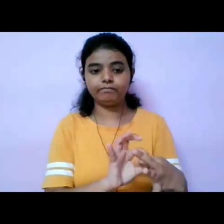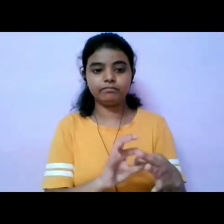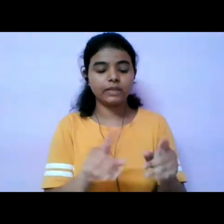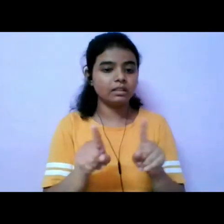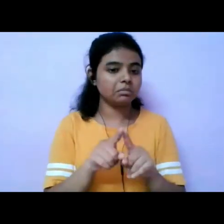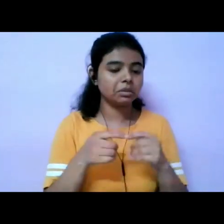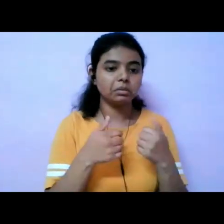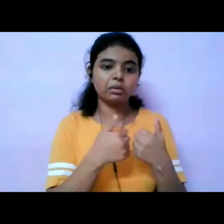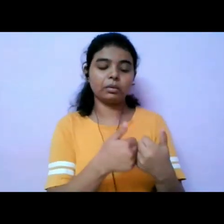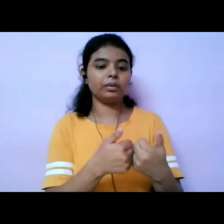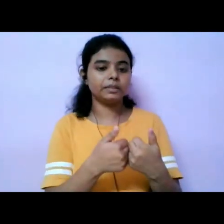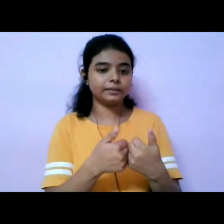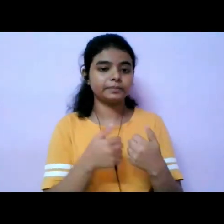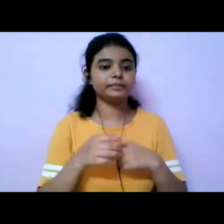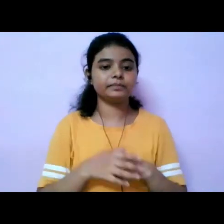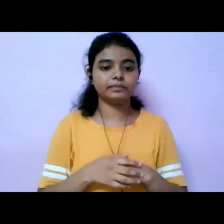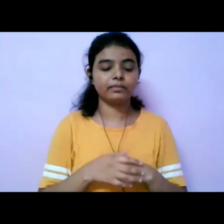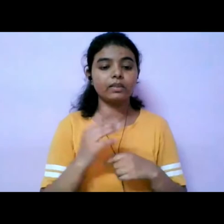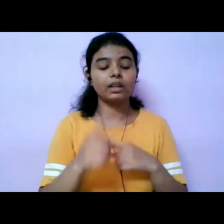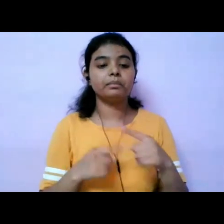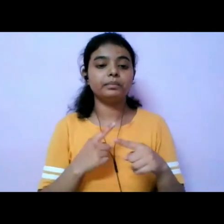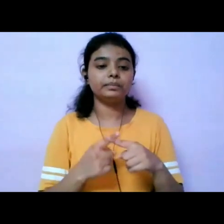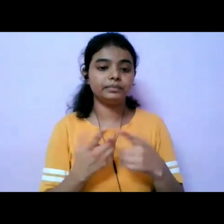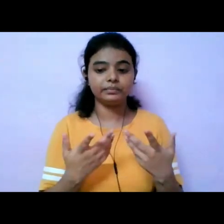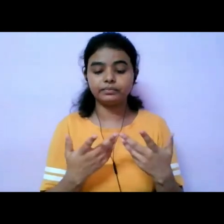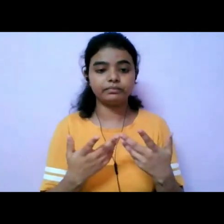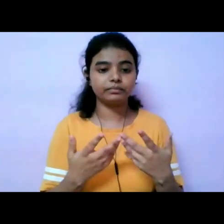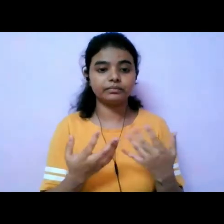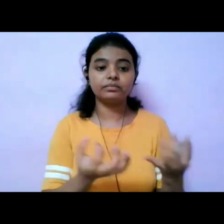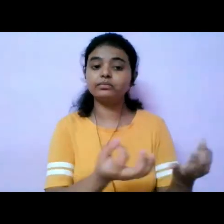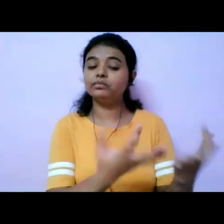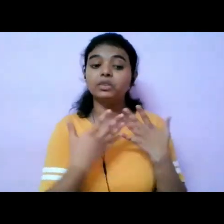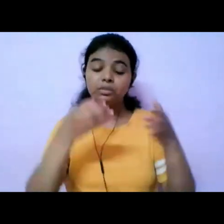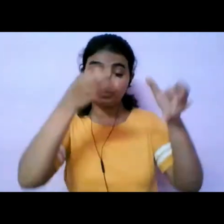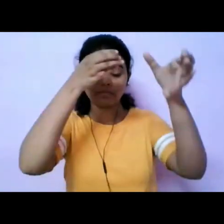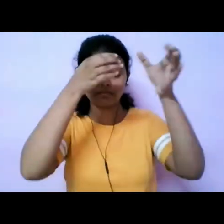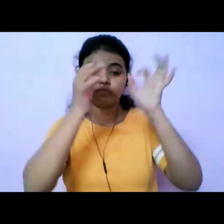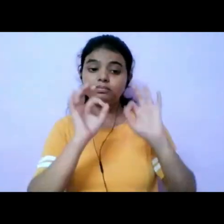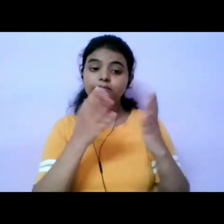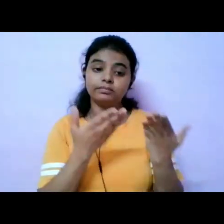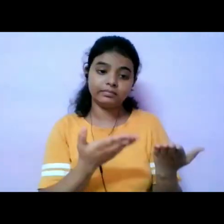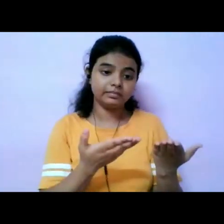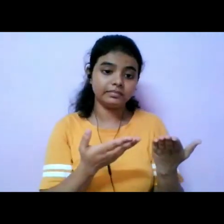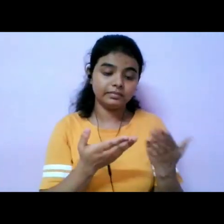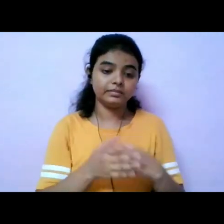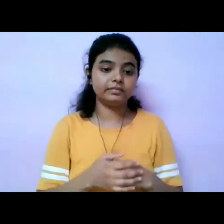Puritan. He was also an extraordinary scholar,